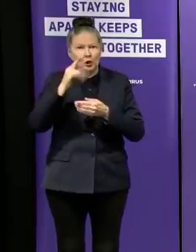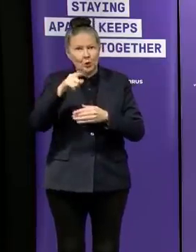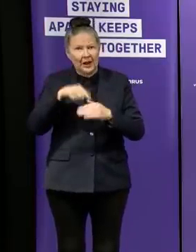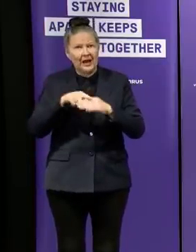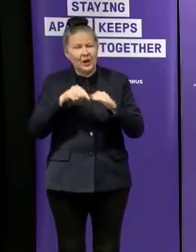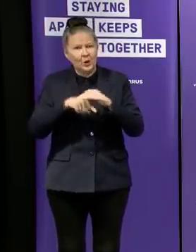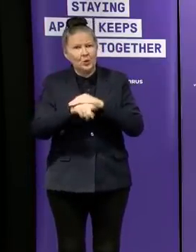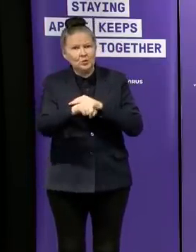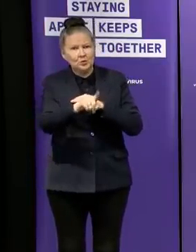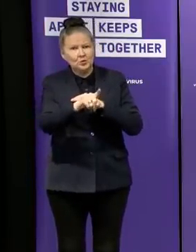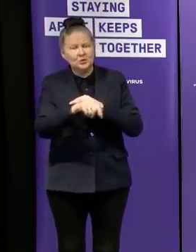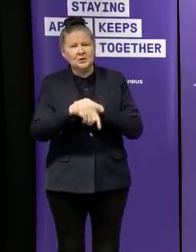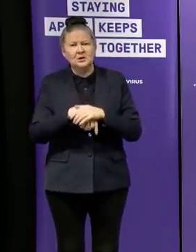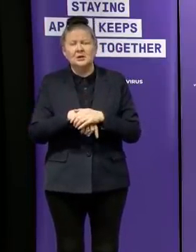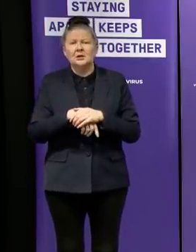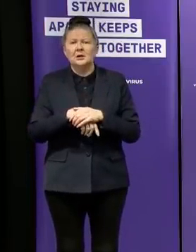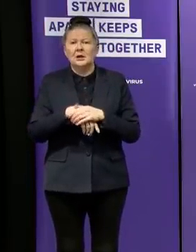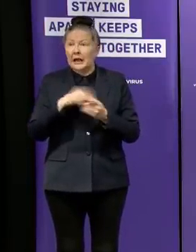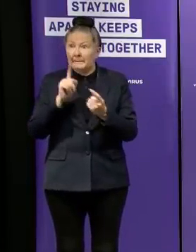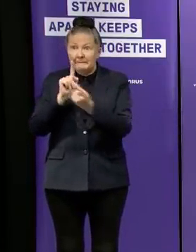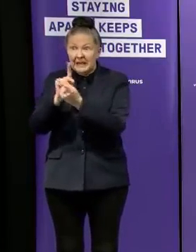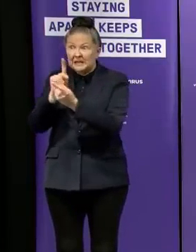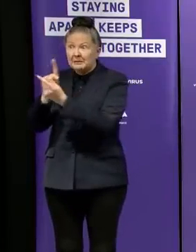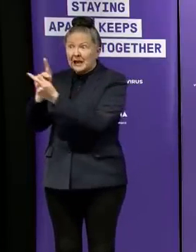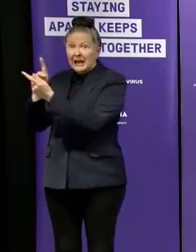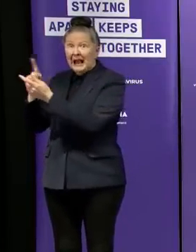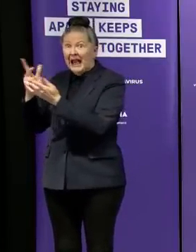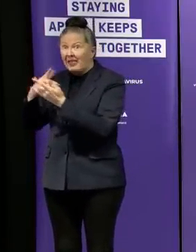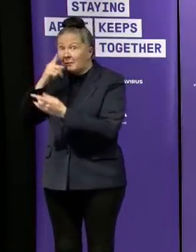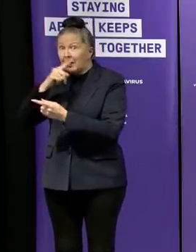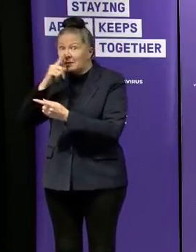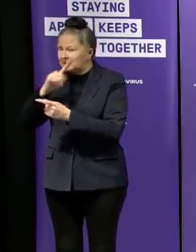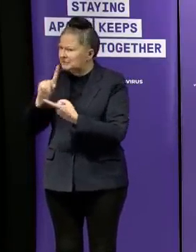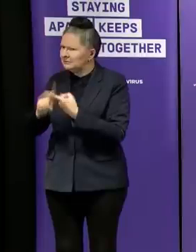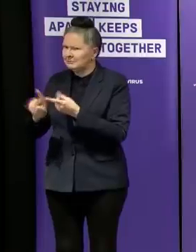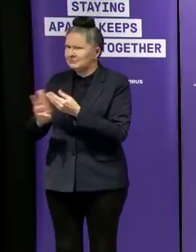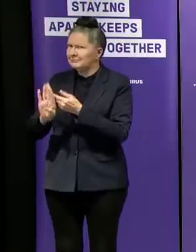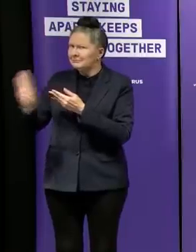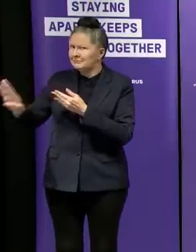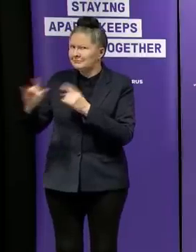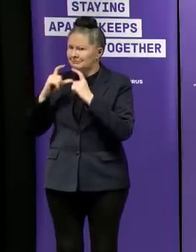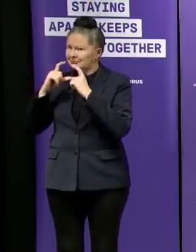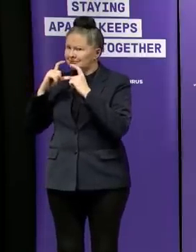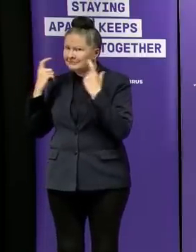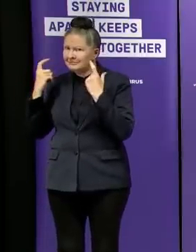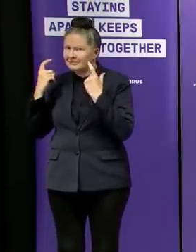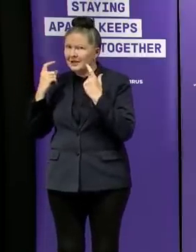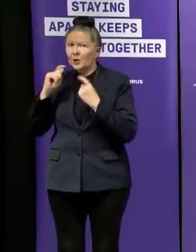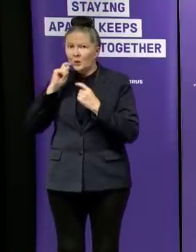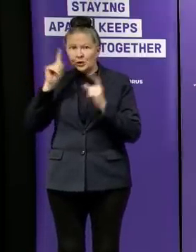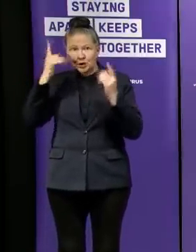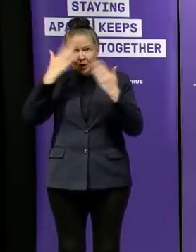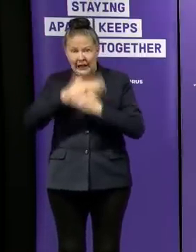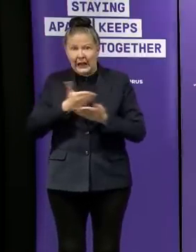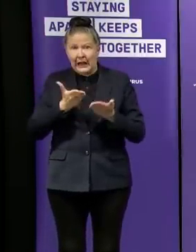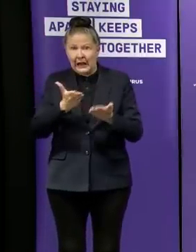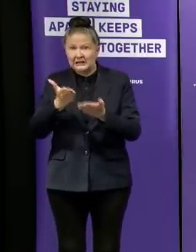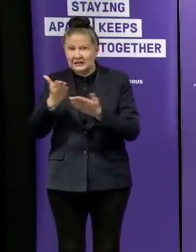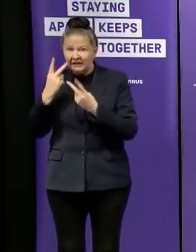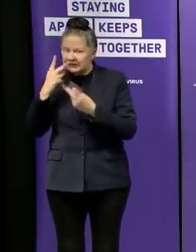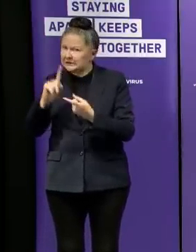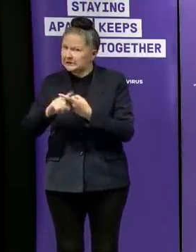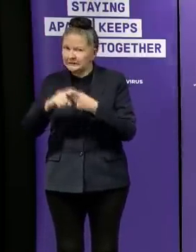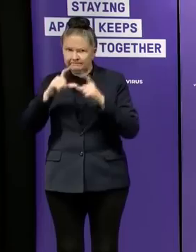including meeting others with the new limits from midnight tonight. Thank